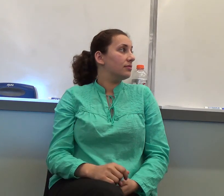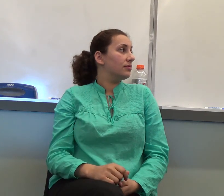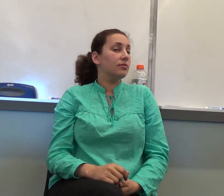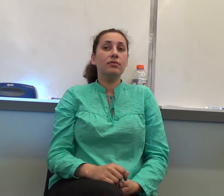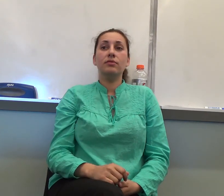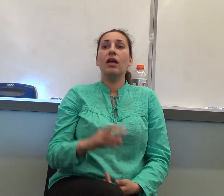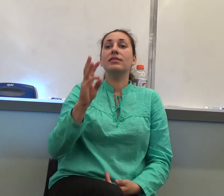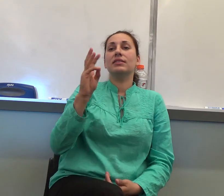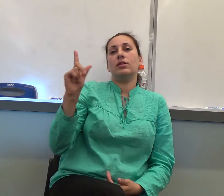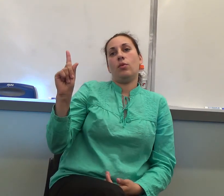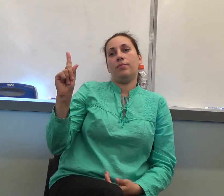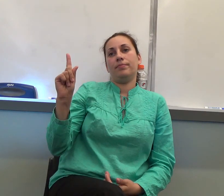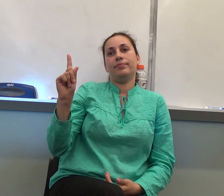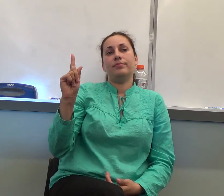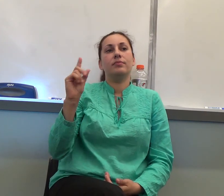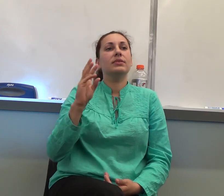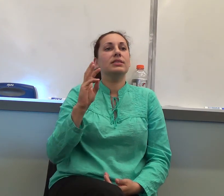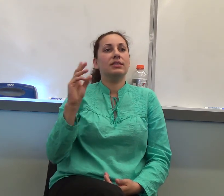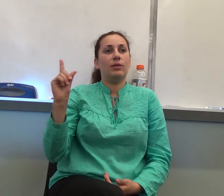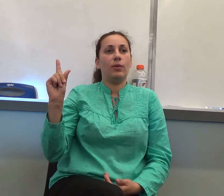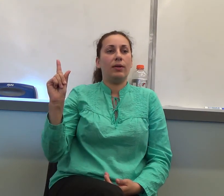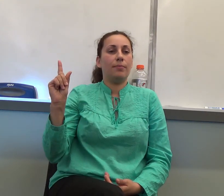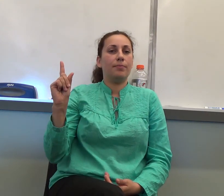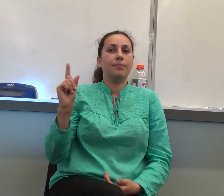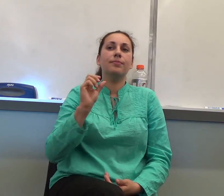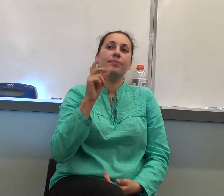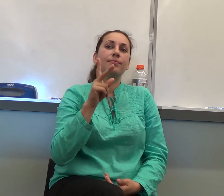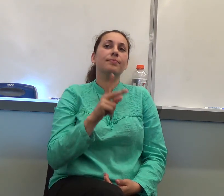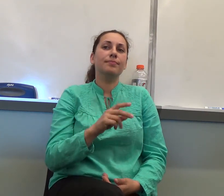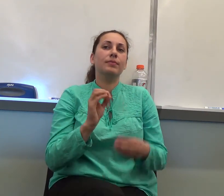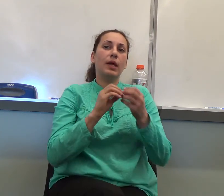$61? Yeah. Okay.